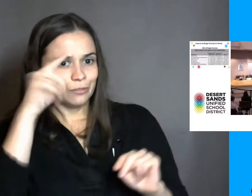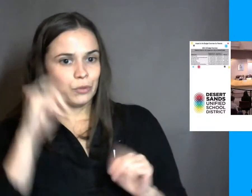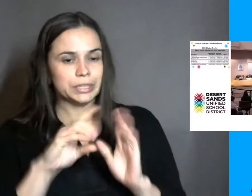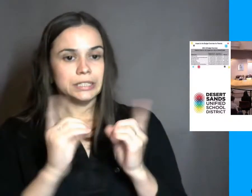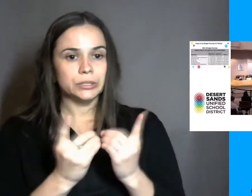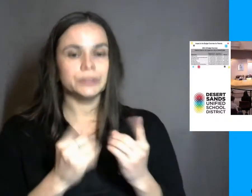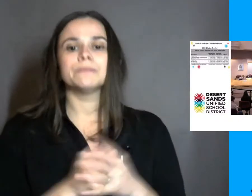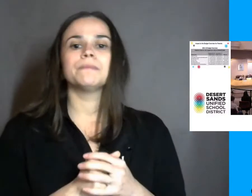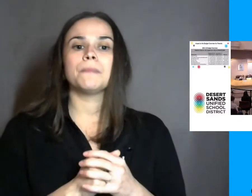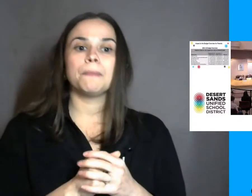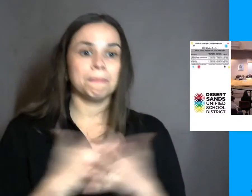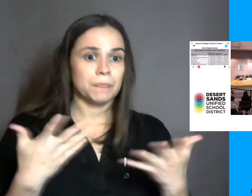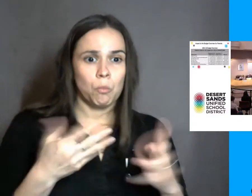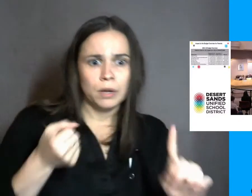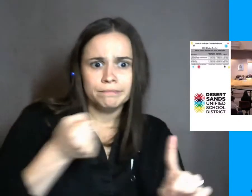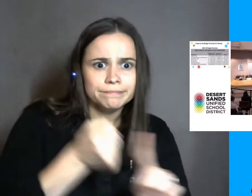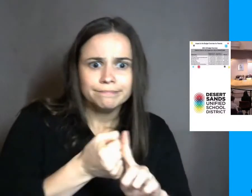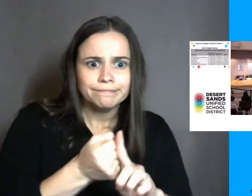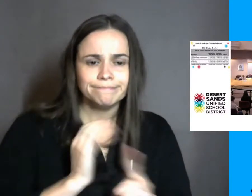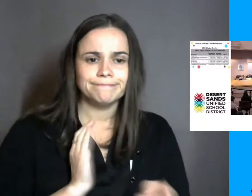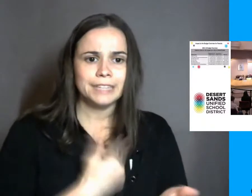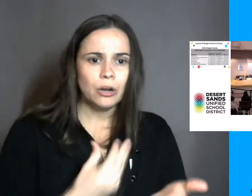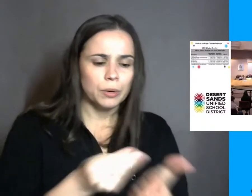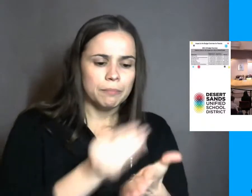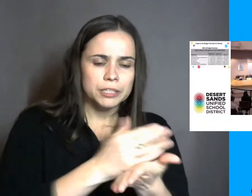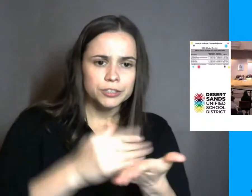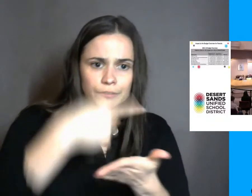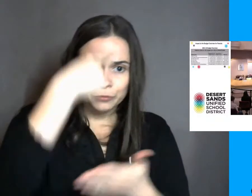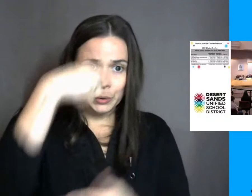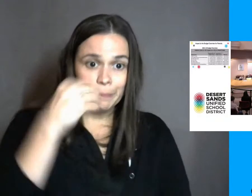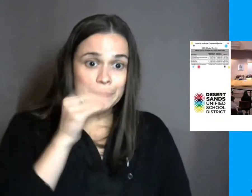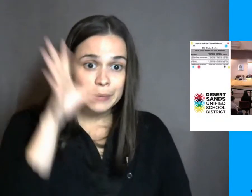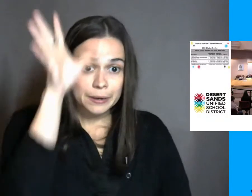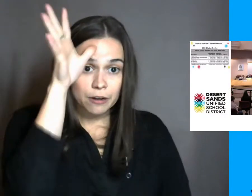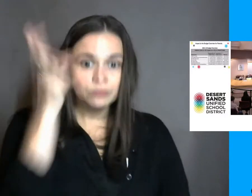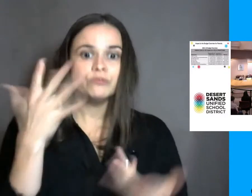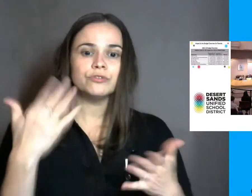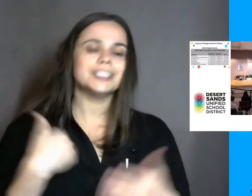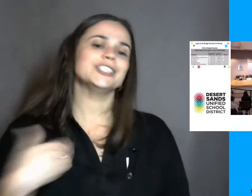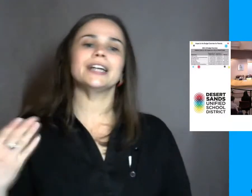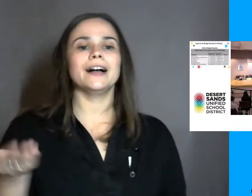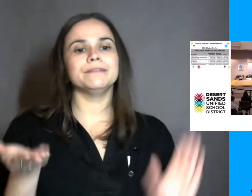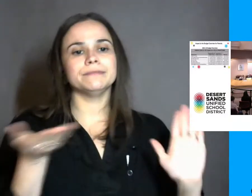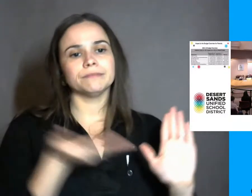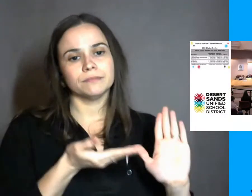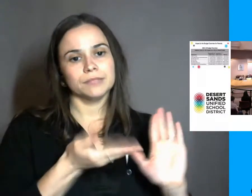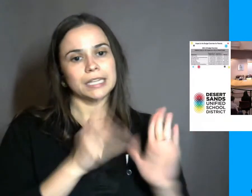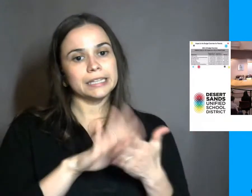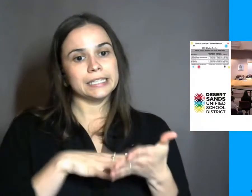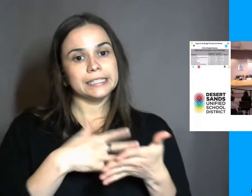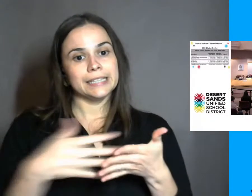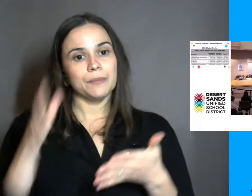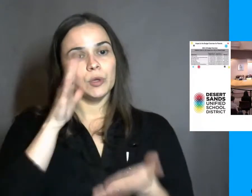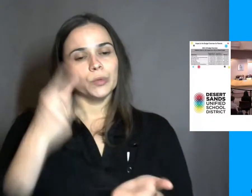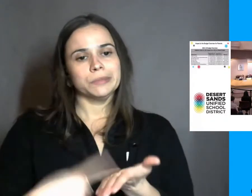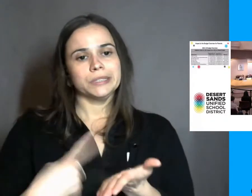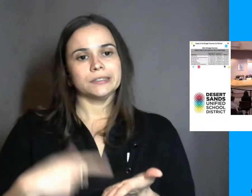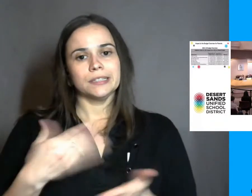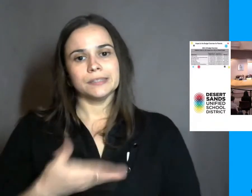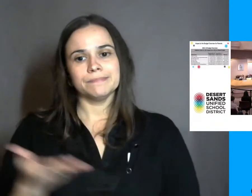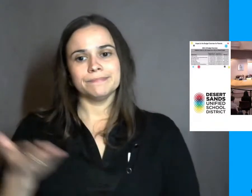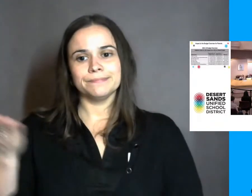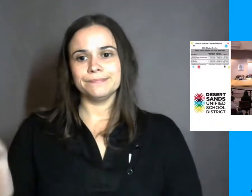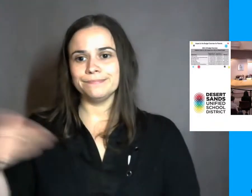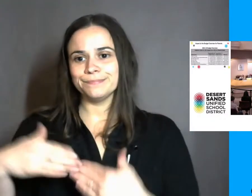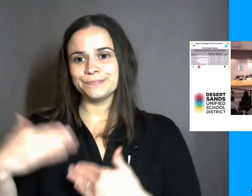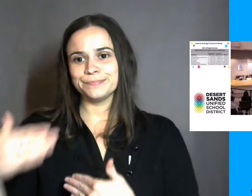our adopted budget overview for parents is provided in this table and will be discussed by Mr. Aquino.